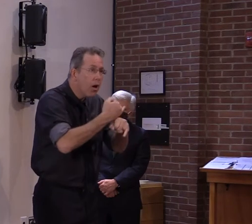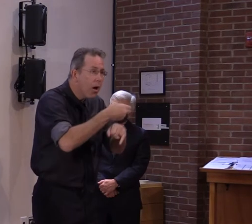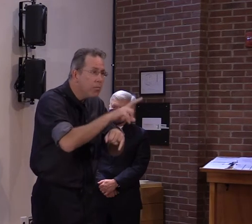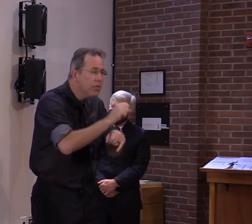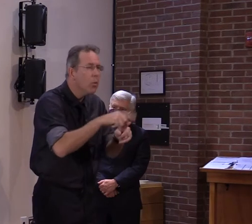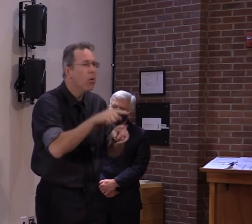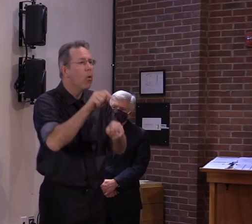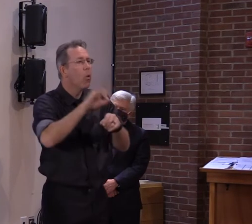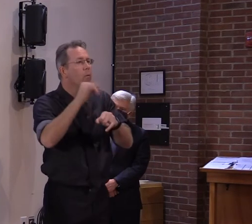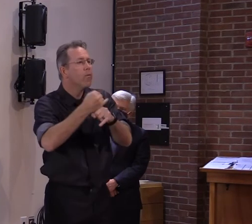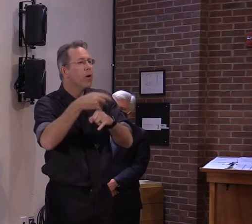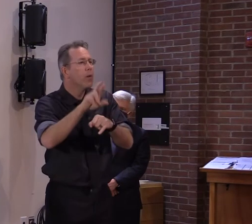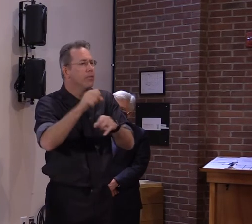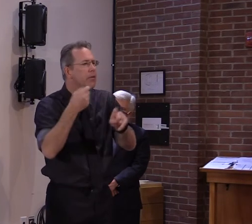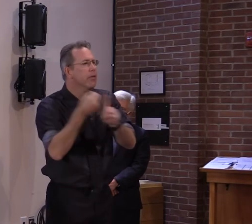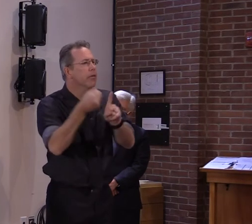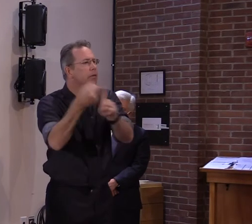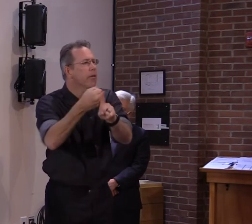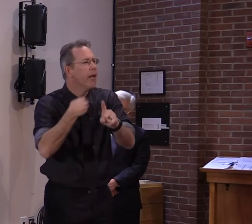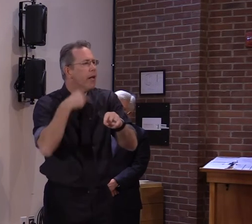have tested positive.